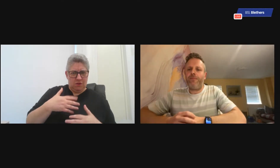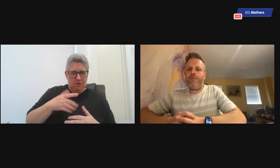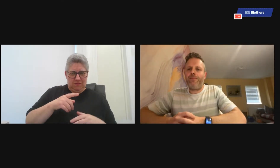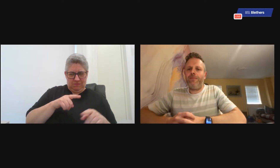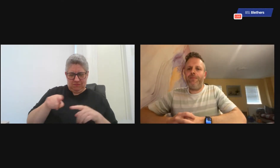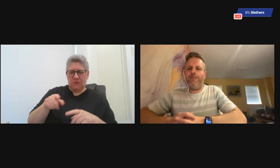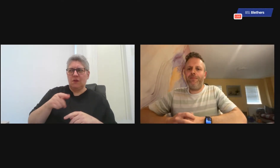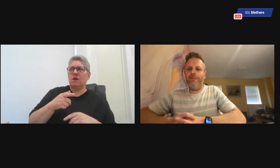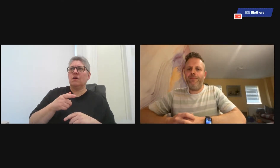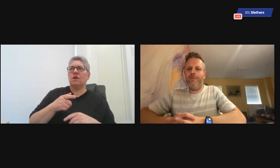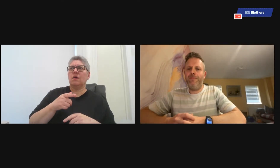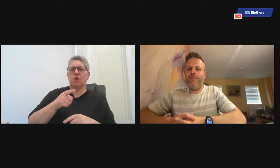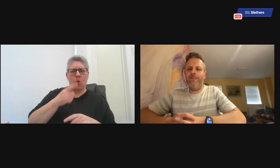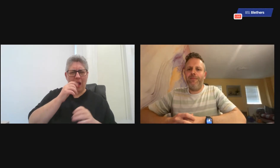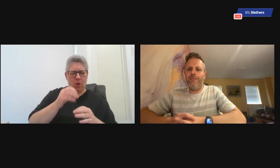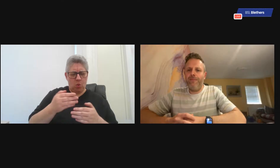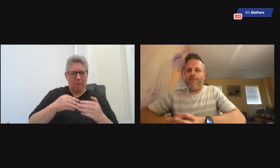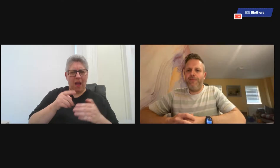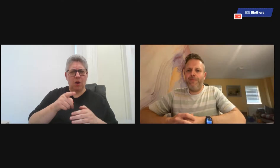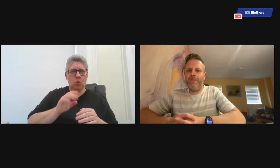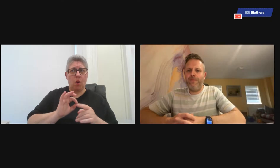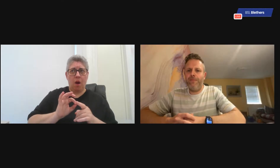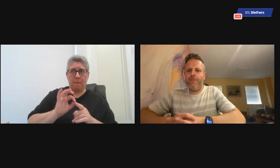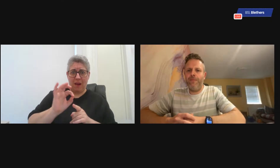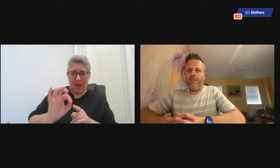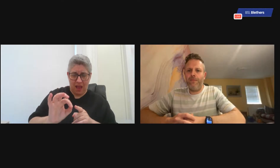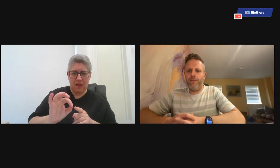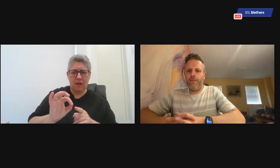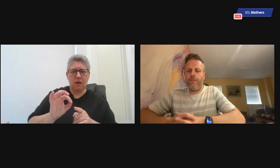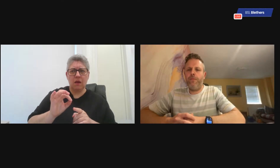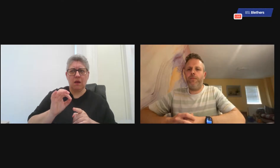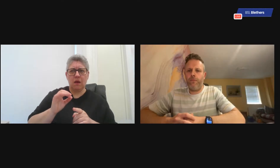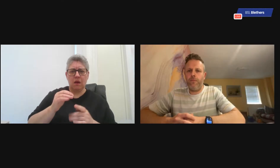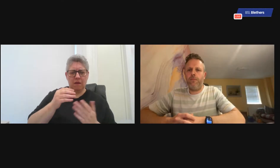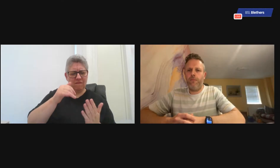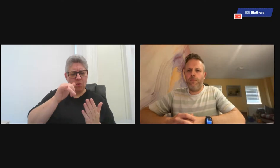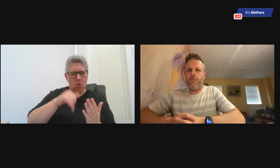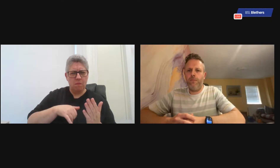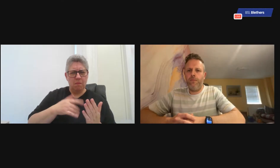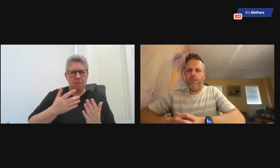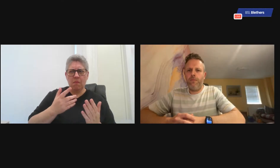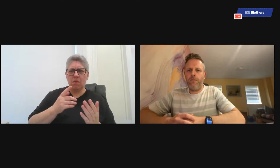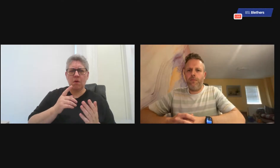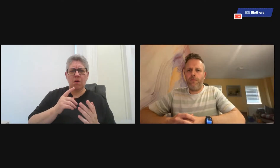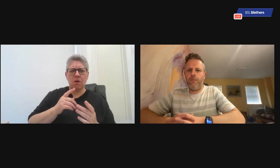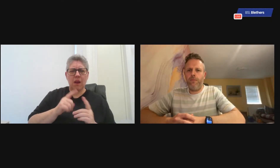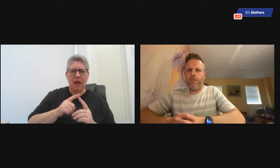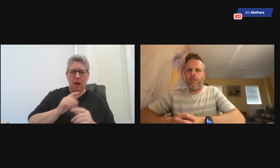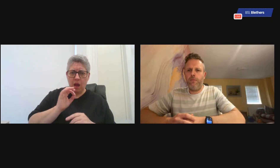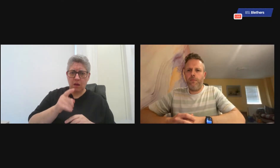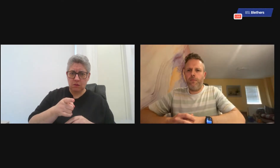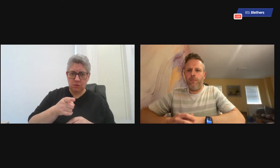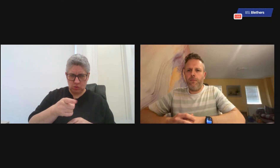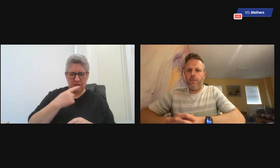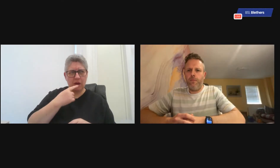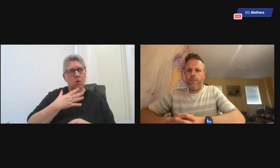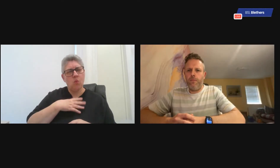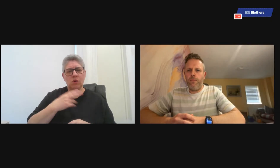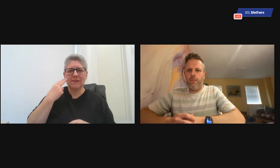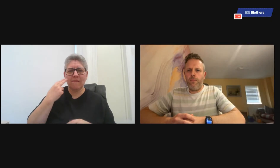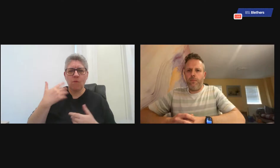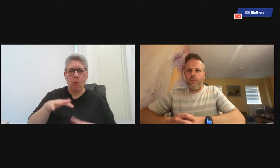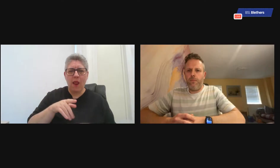boy at 13. Wow, okay, so that's quite a variety. So you've applied, you get these